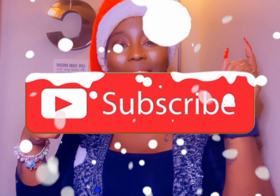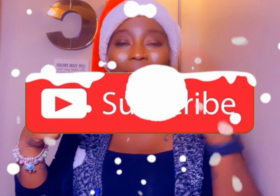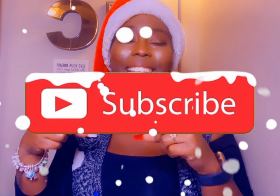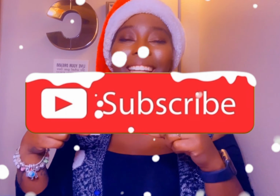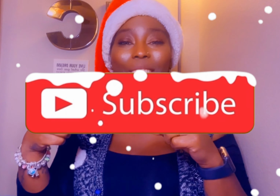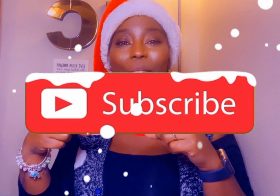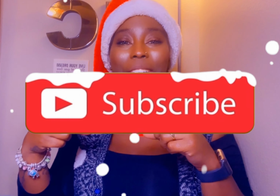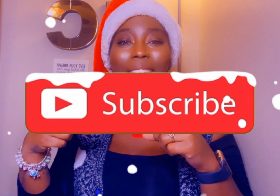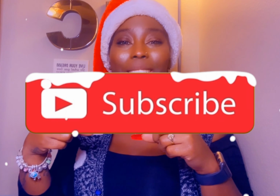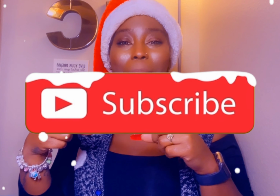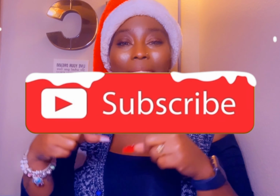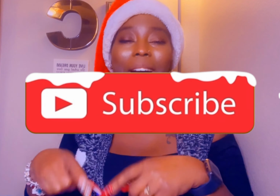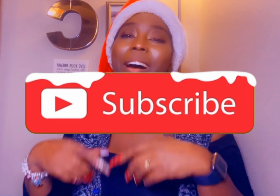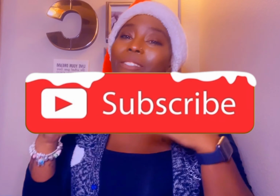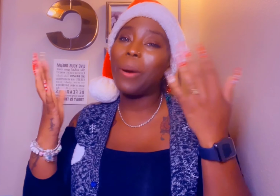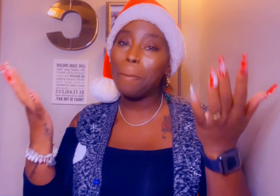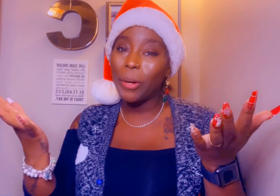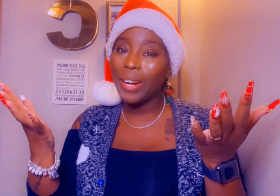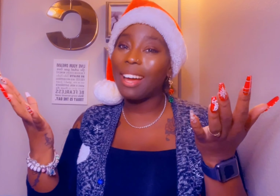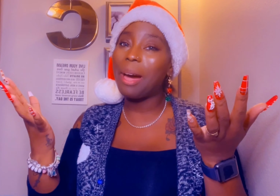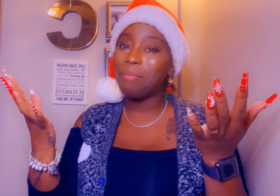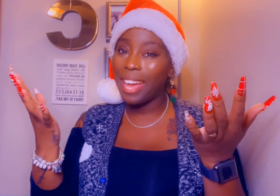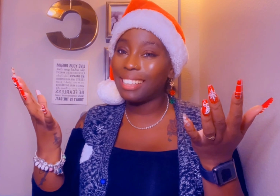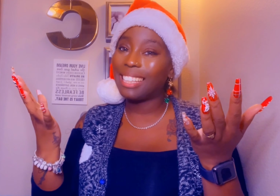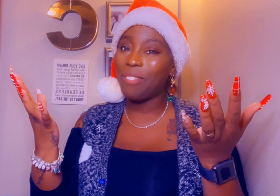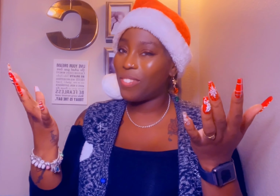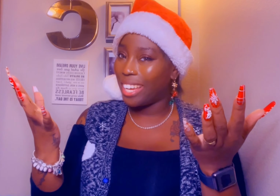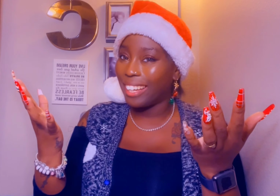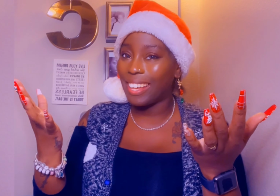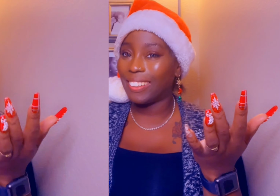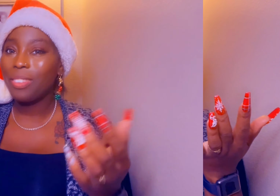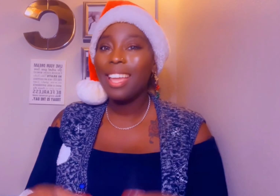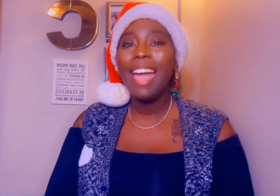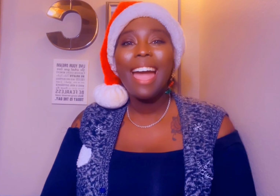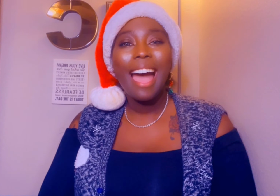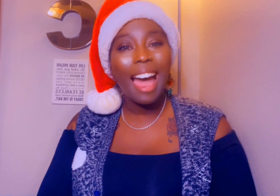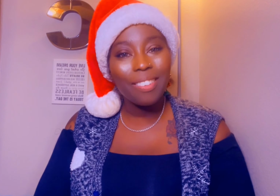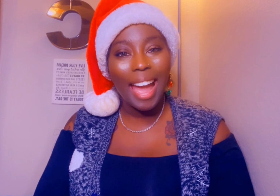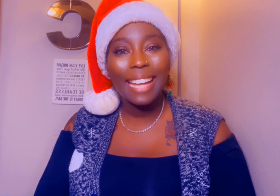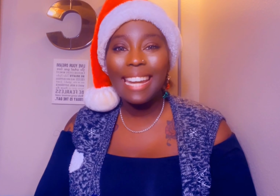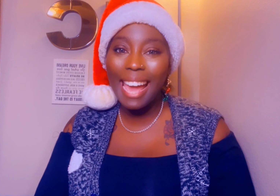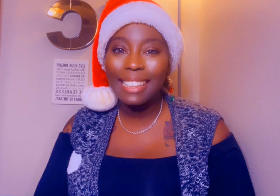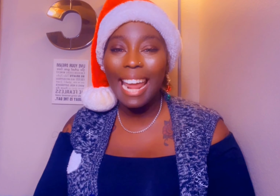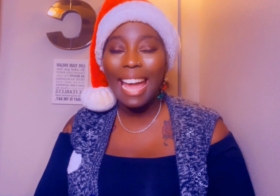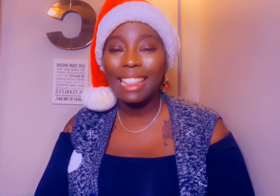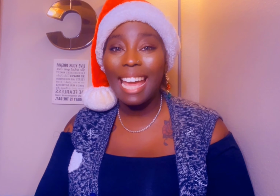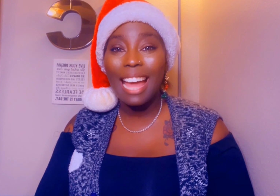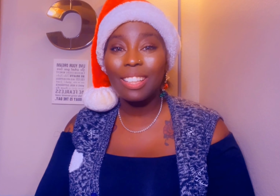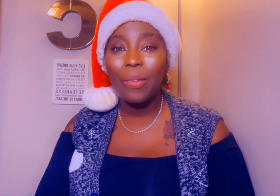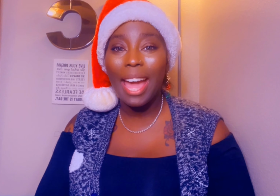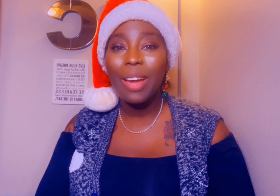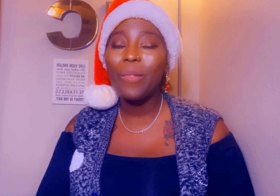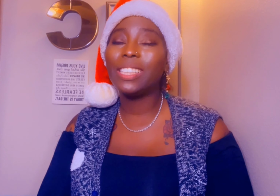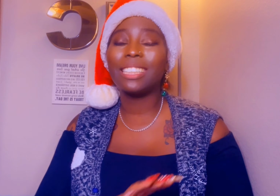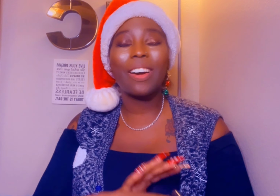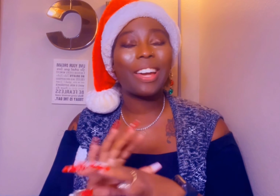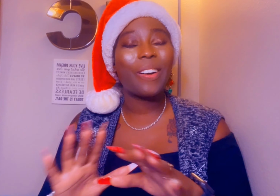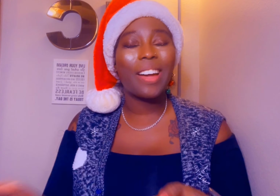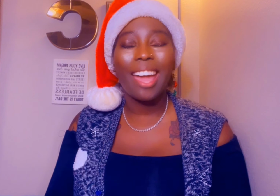click that notification bell for more amazing videos. Alright, now that I got that out the way, we're just gonna go ahead